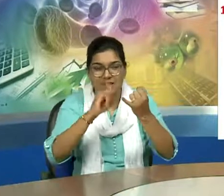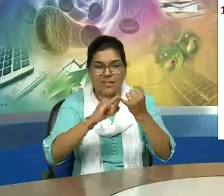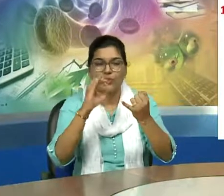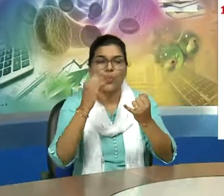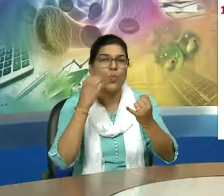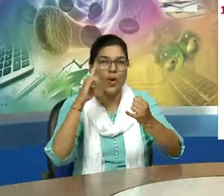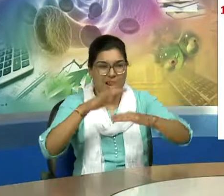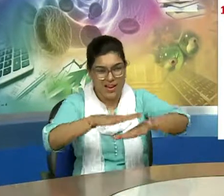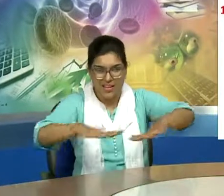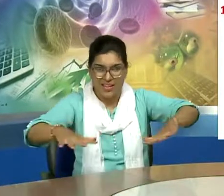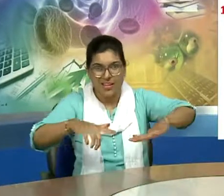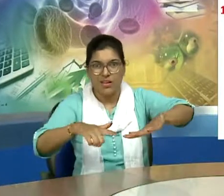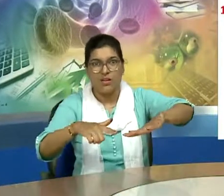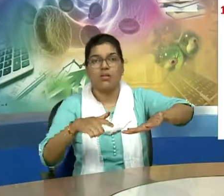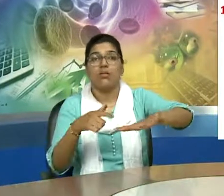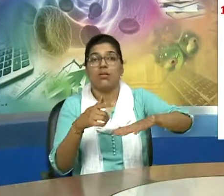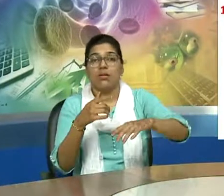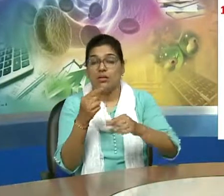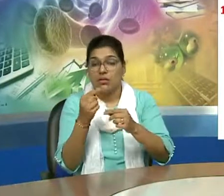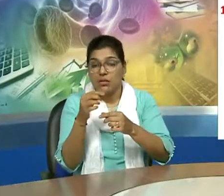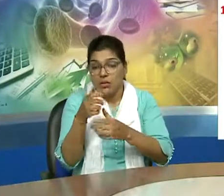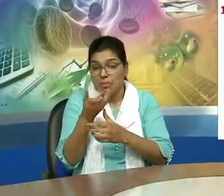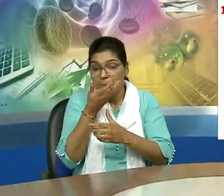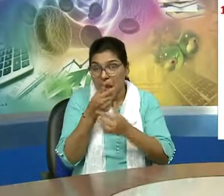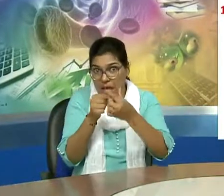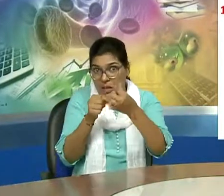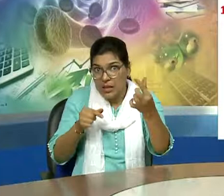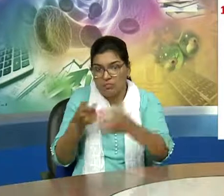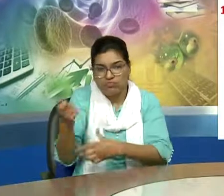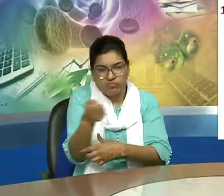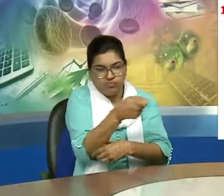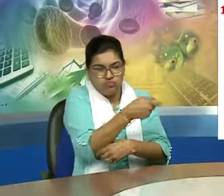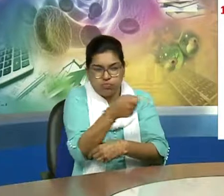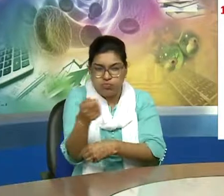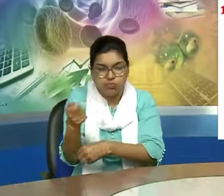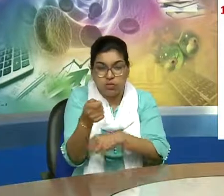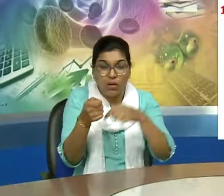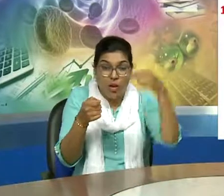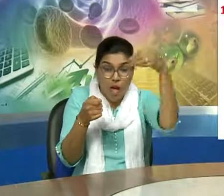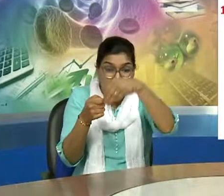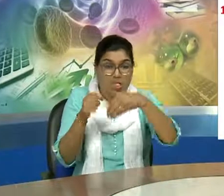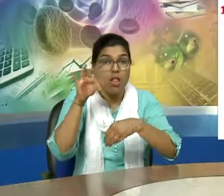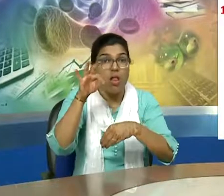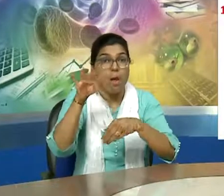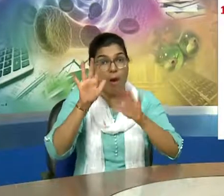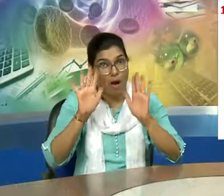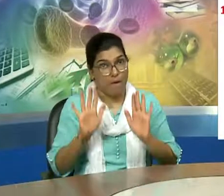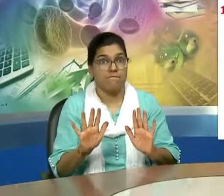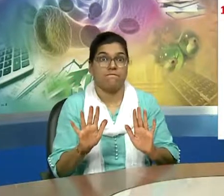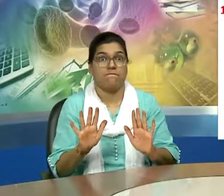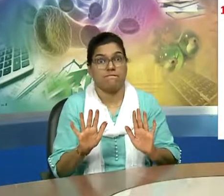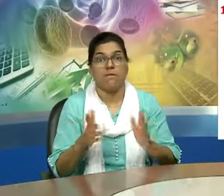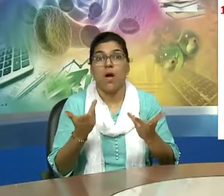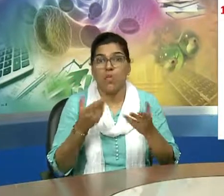You know, in several areas, over-irrigation resulted in that